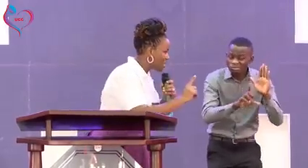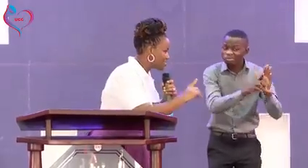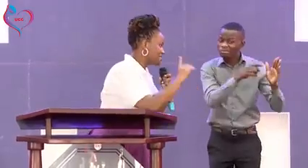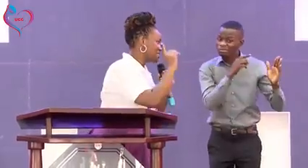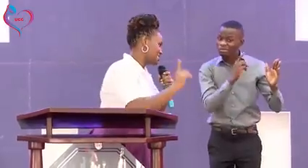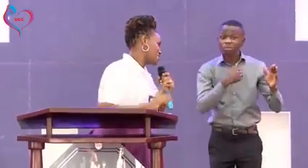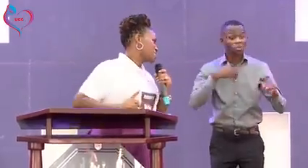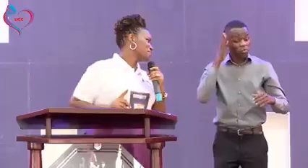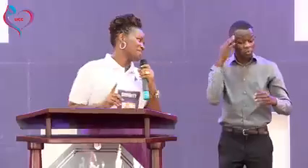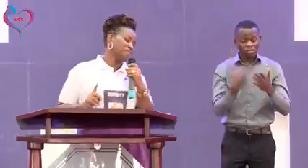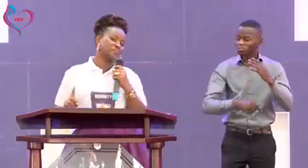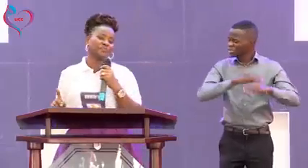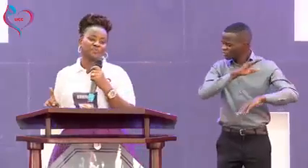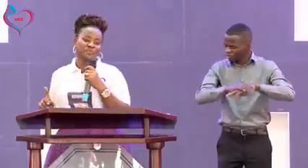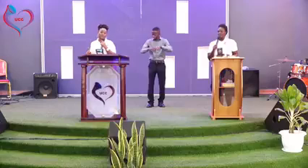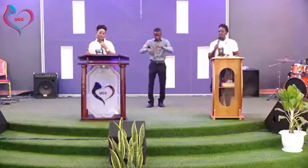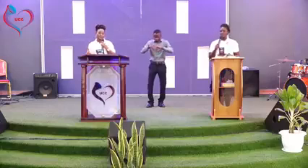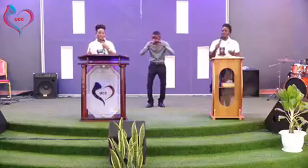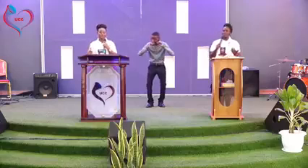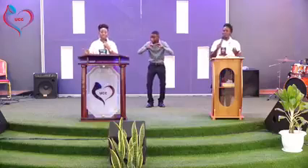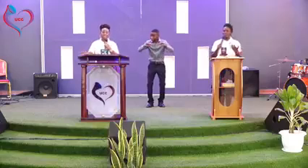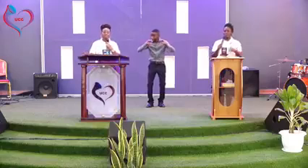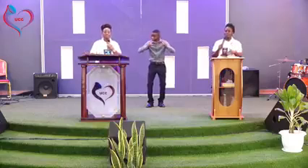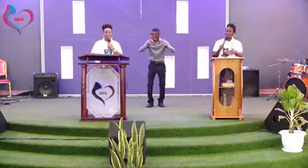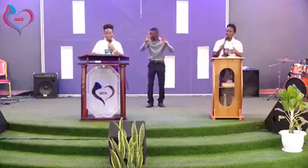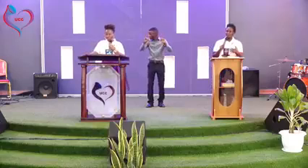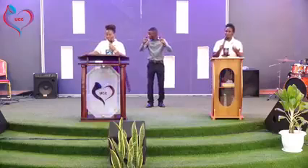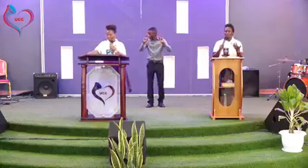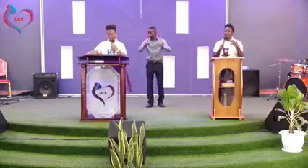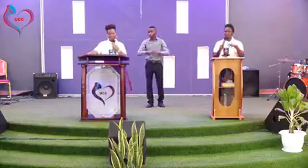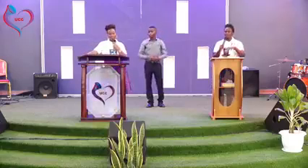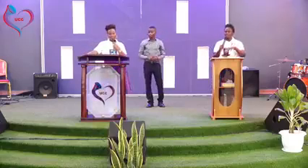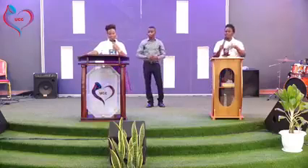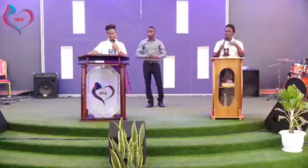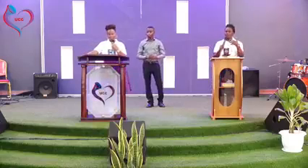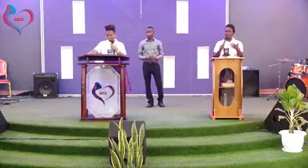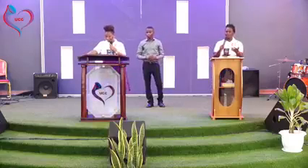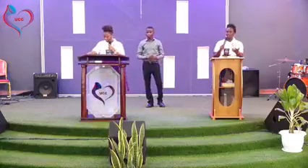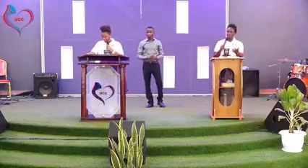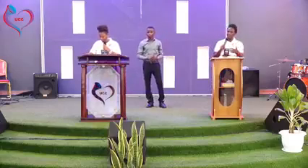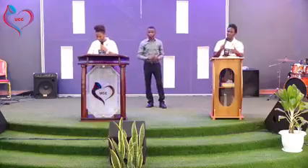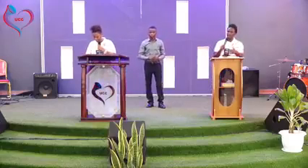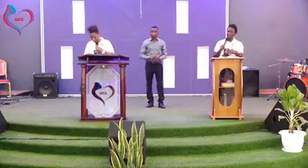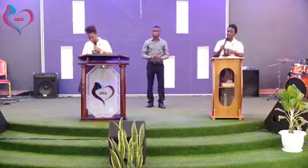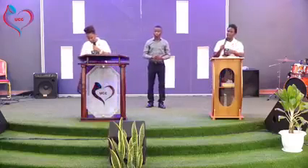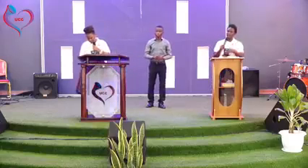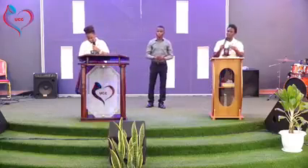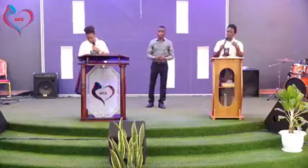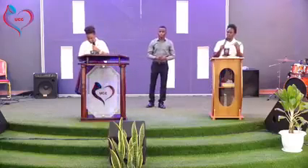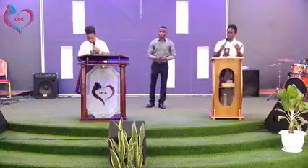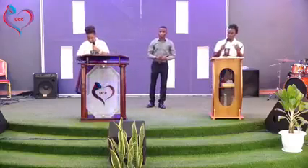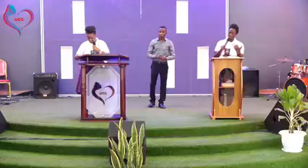just know I'll never teach about them. Omanye na kuzinu walu wensomese gamba, tetuli wansi wa mateka, tewali mateka, irana gamba